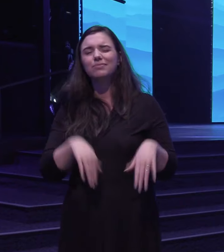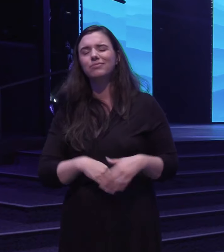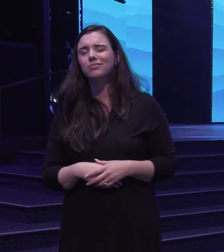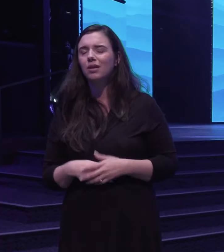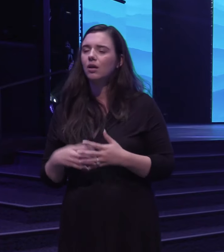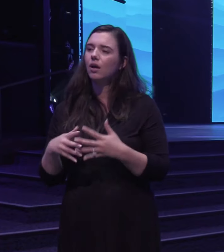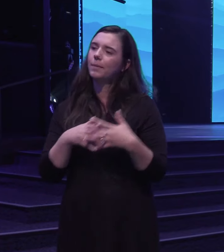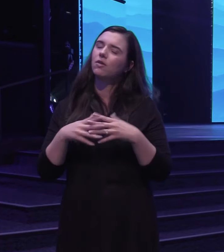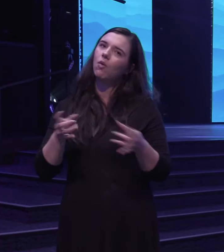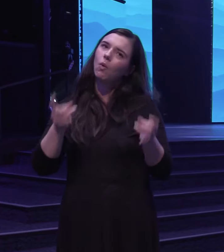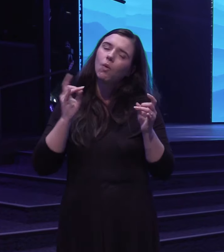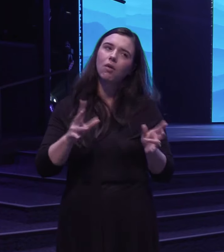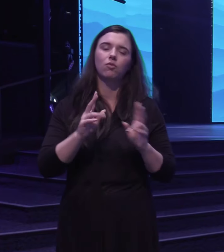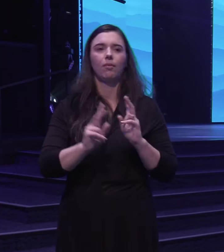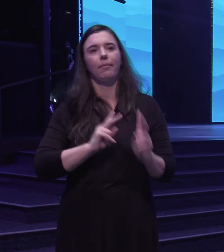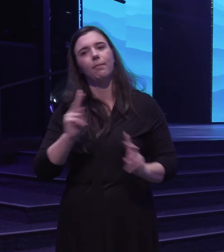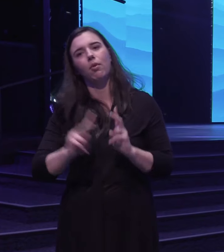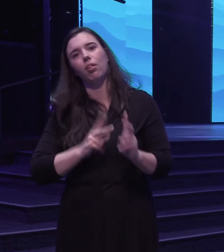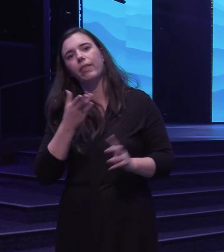America, they're terrible people.